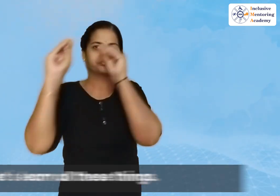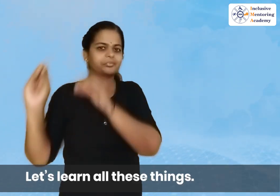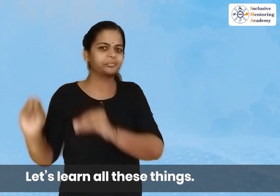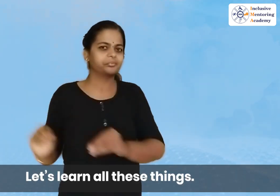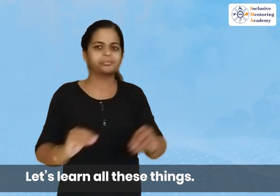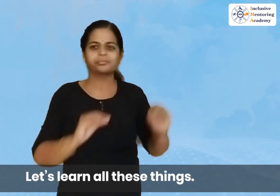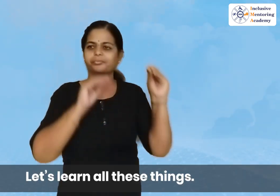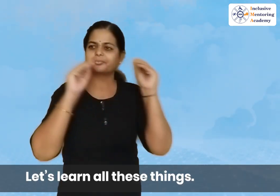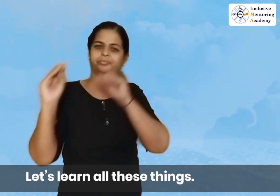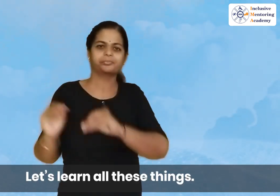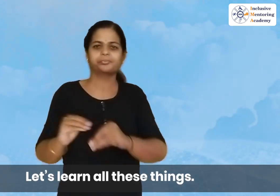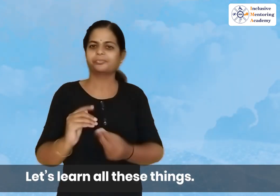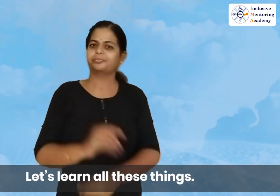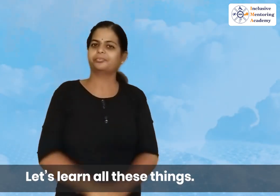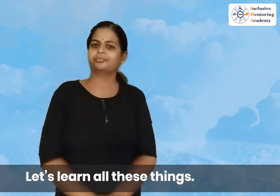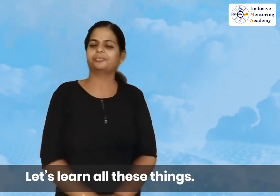Let's learn all these things.